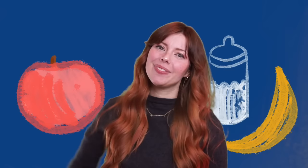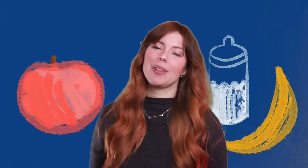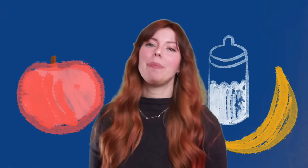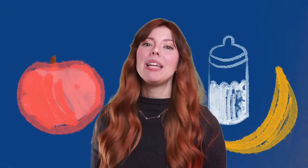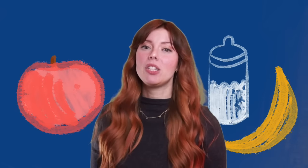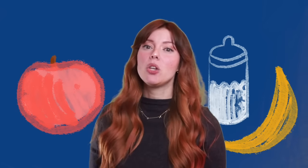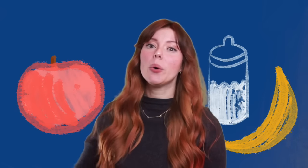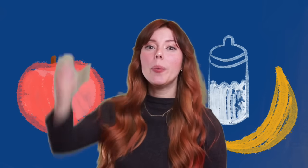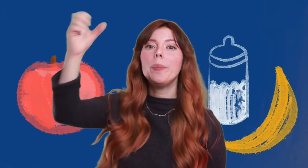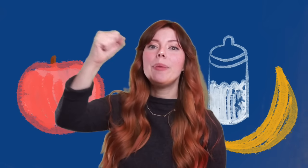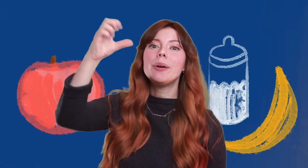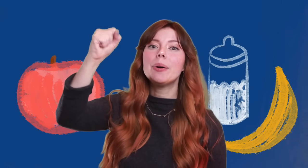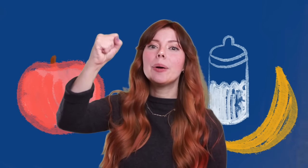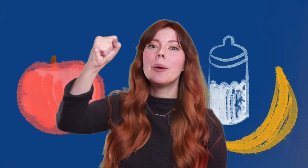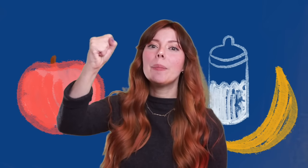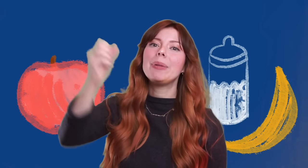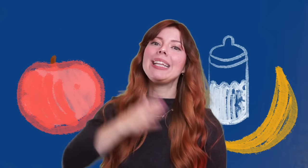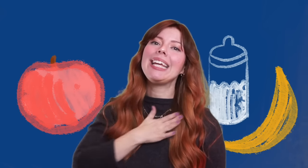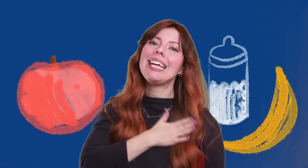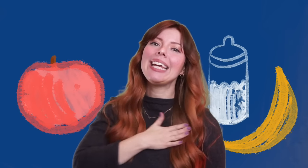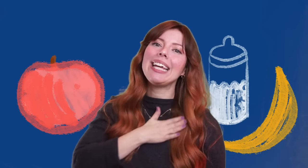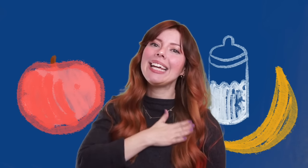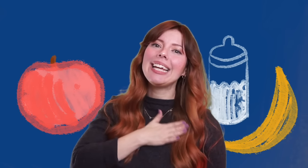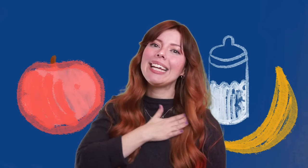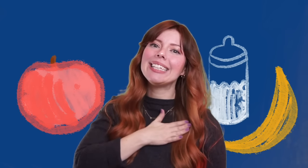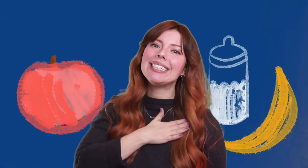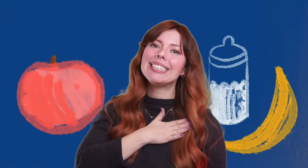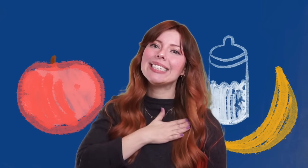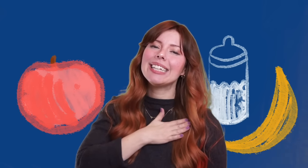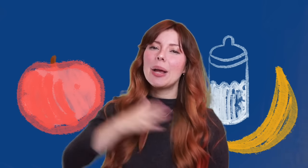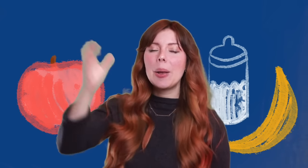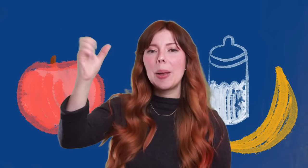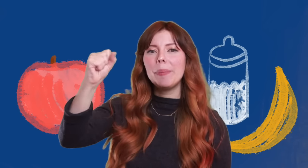Me too. Milk, please. Milk.